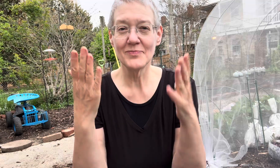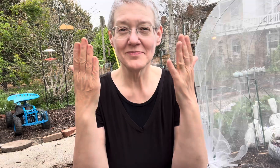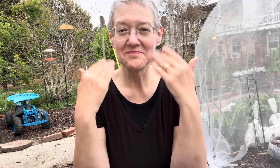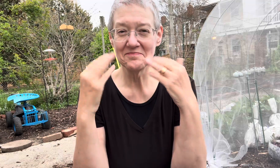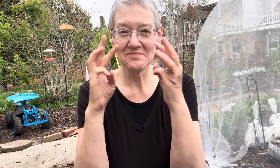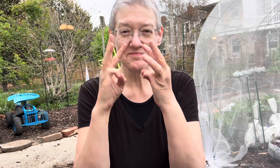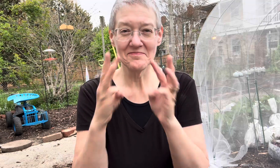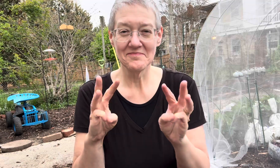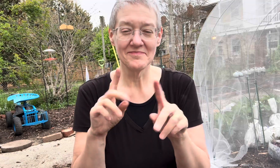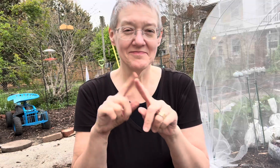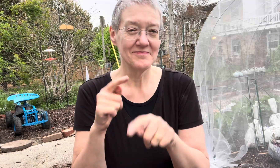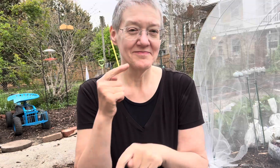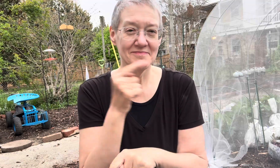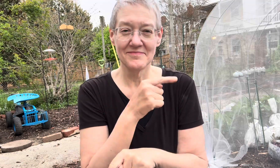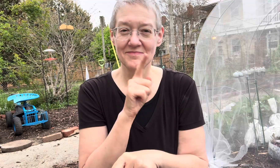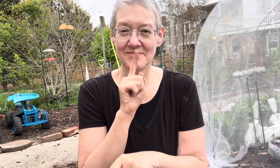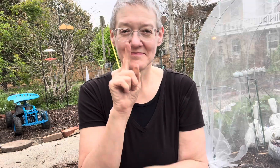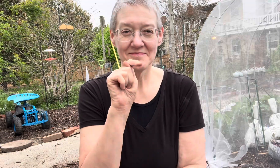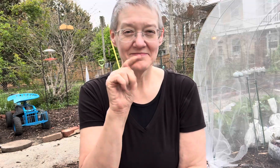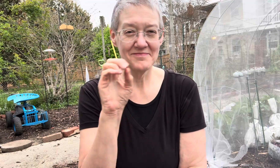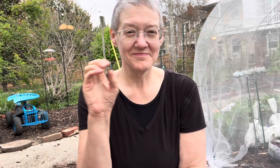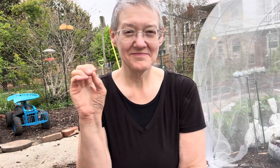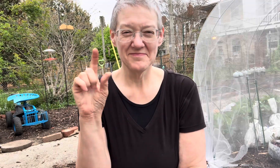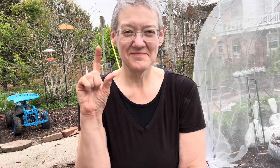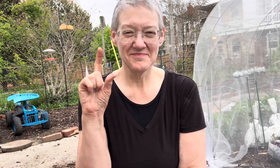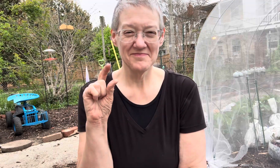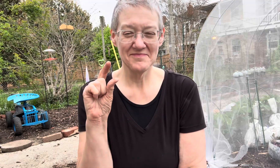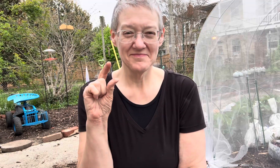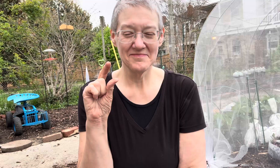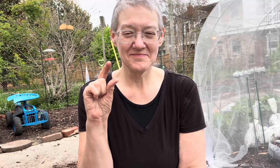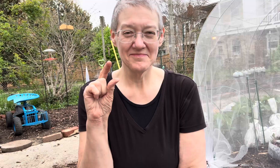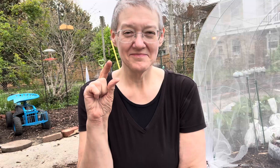freeze. They like the cool weather, but these were just too tiny.